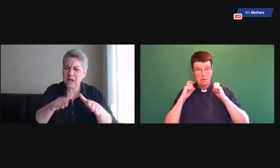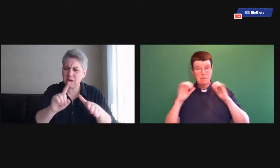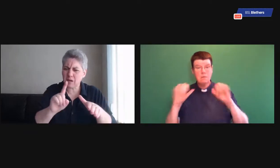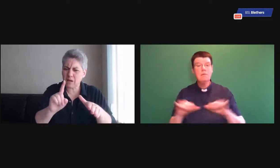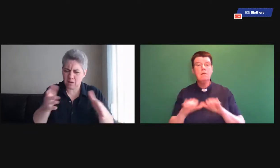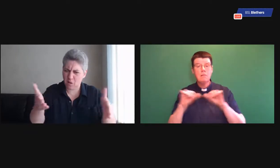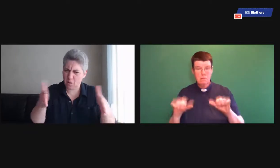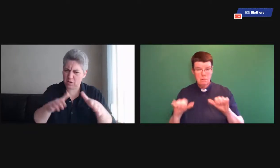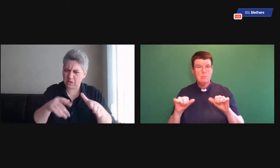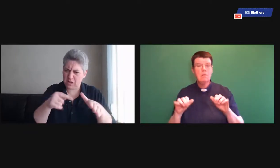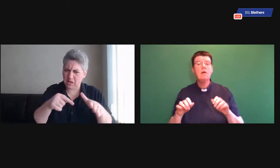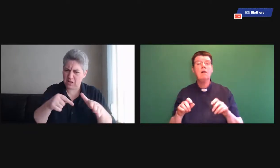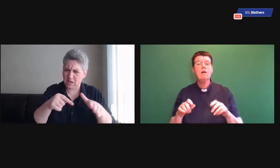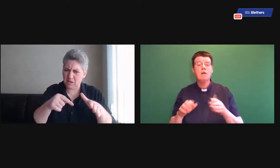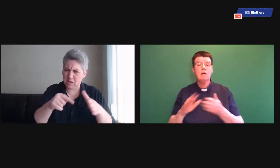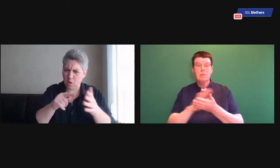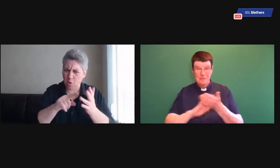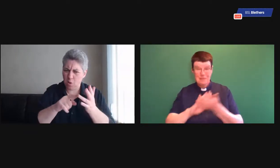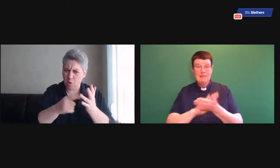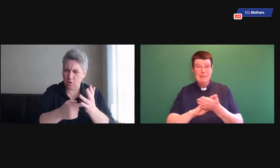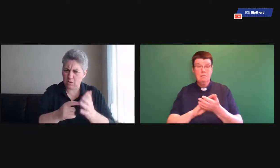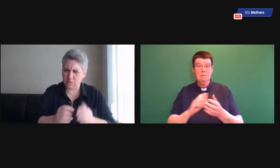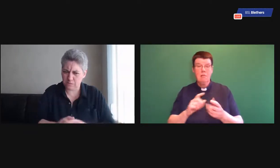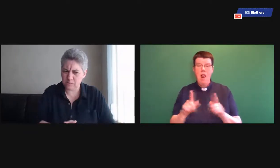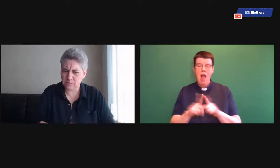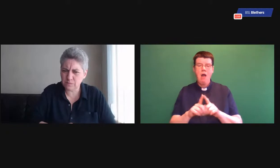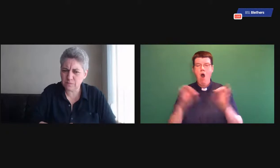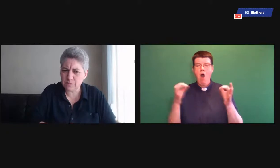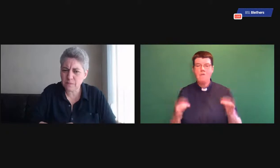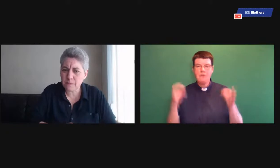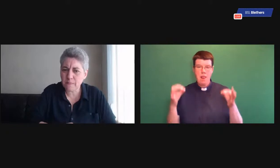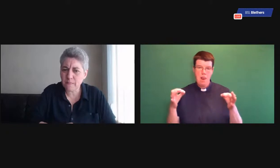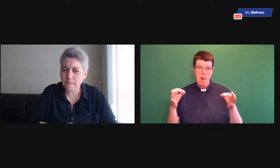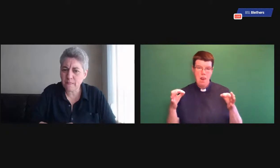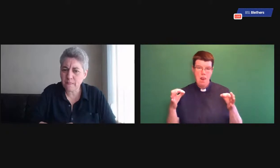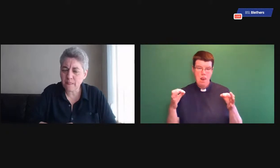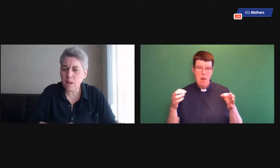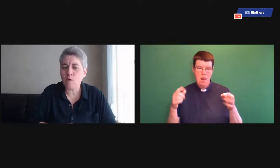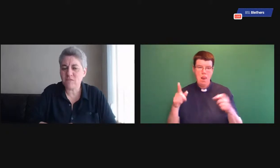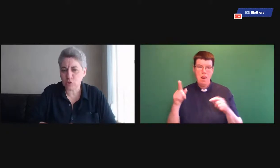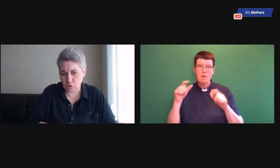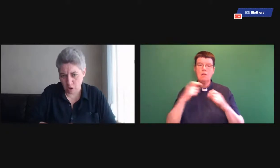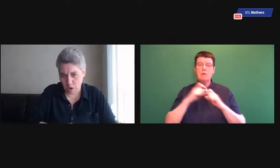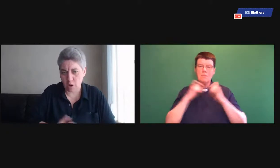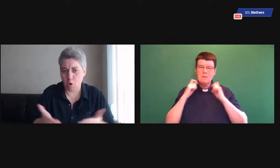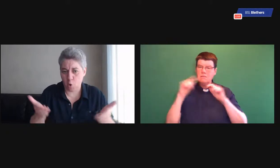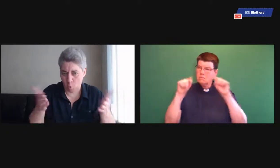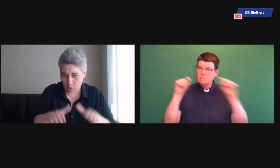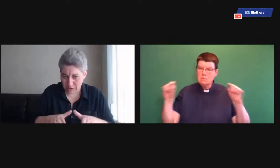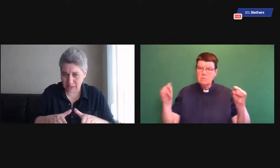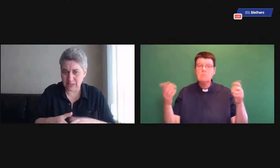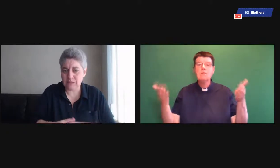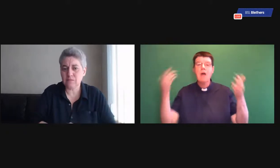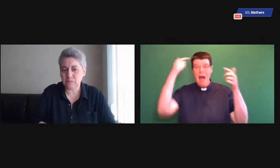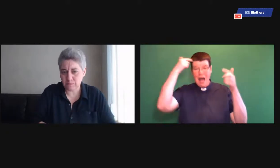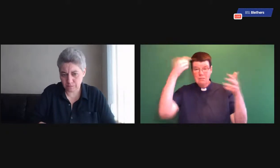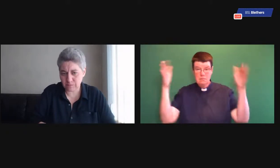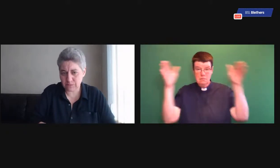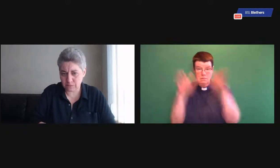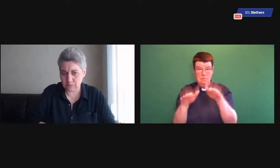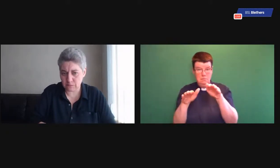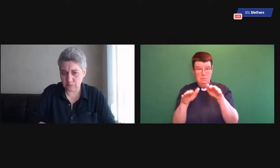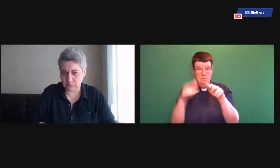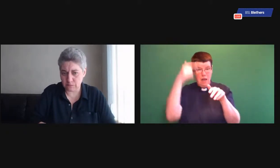ordained. Ordained. I see that new sign. Well, ordained just means it's